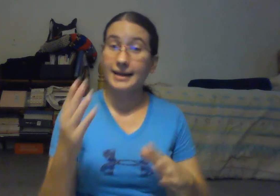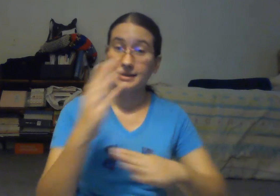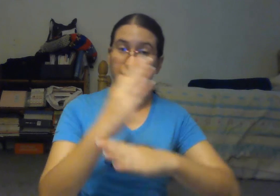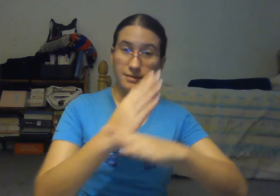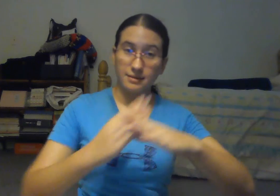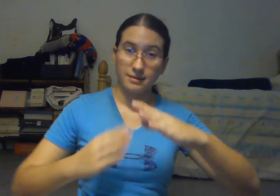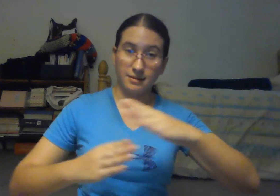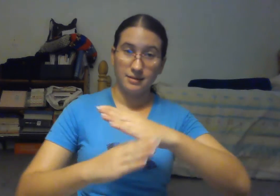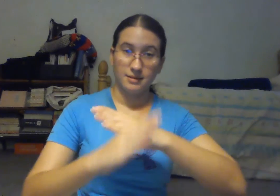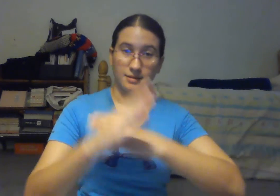Hands.